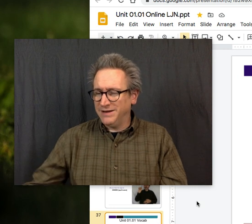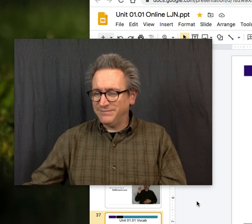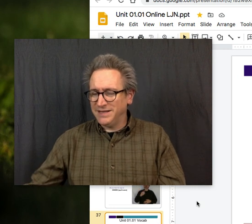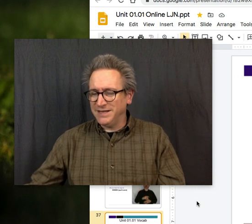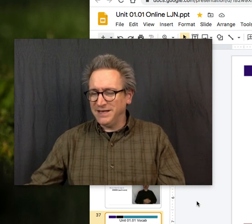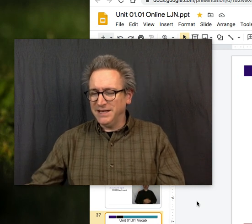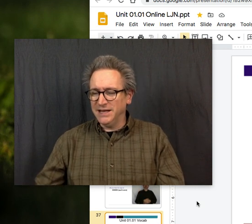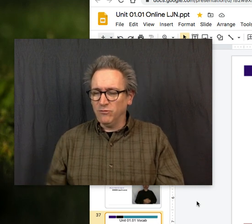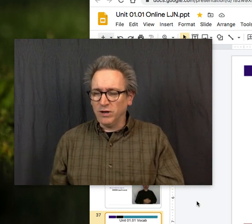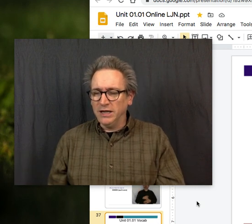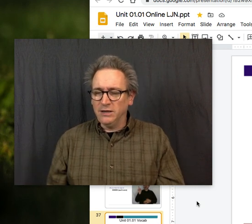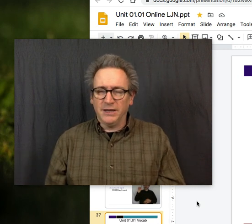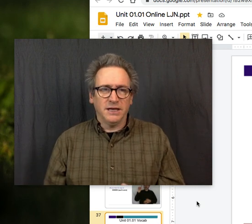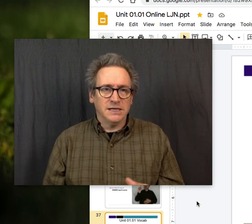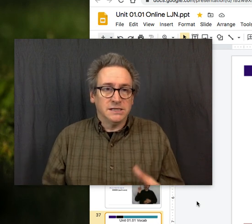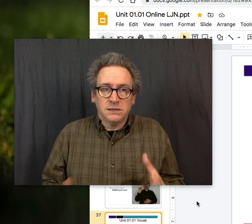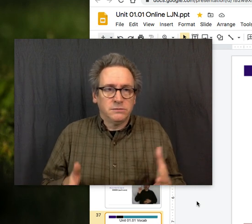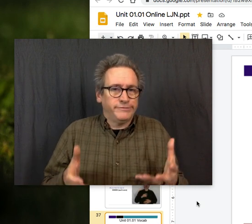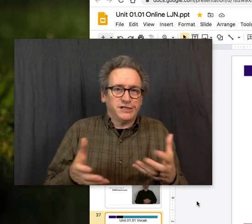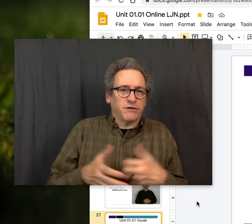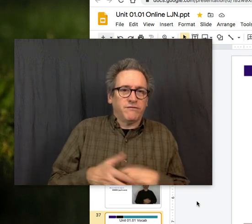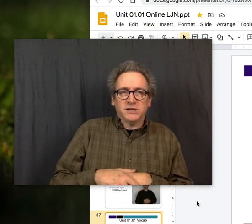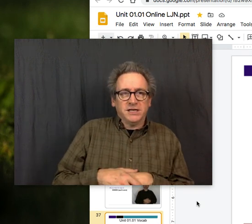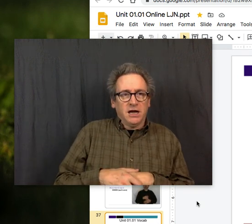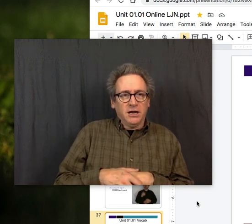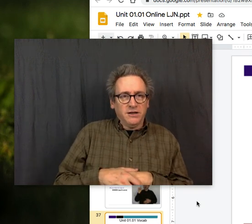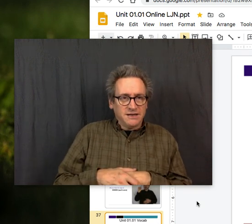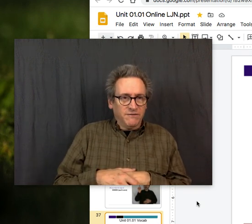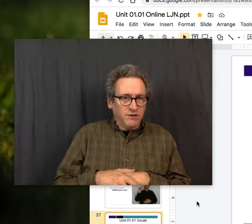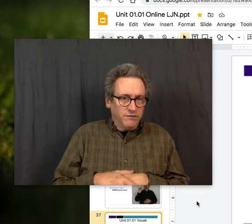But really, the big thing is just